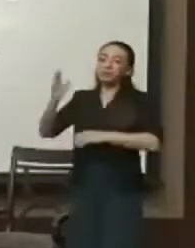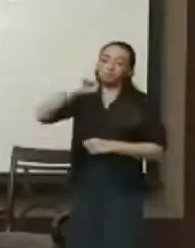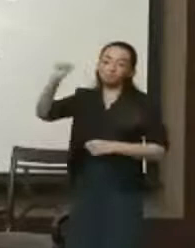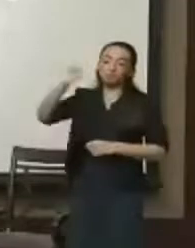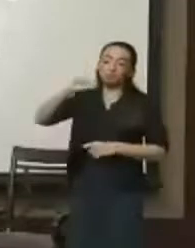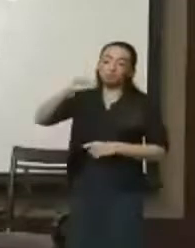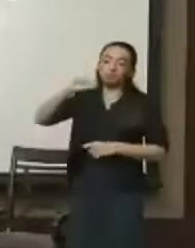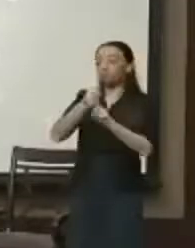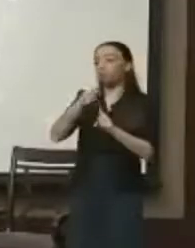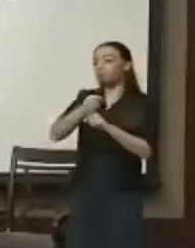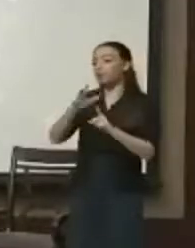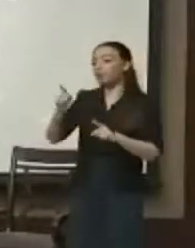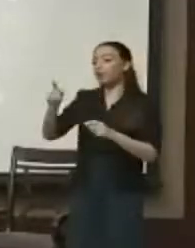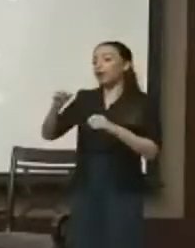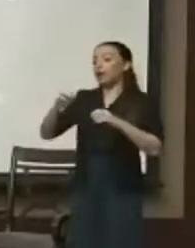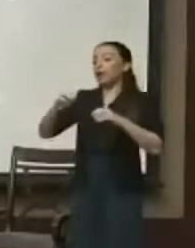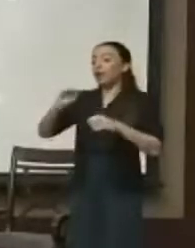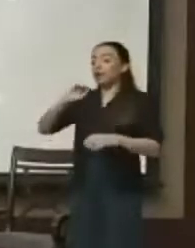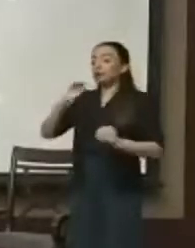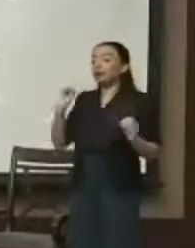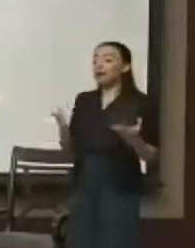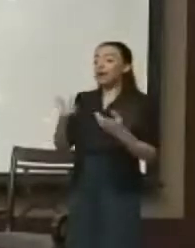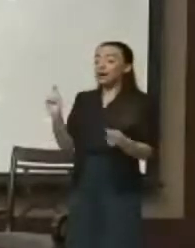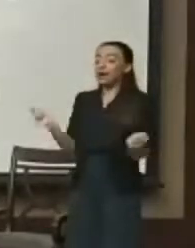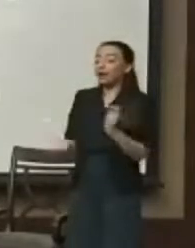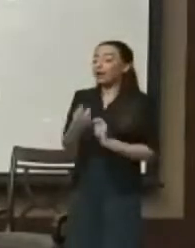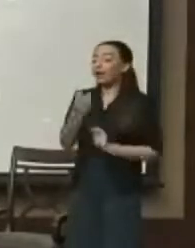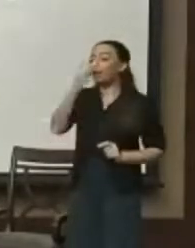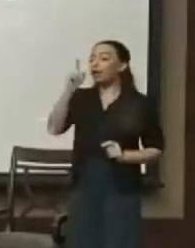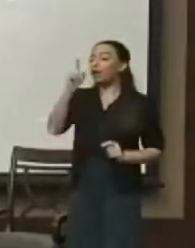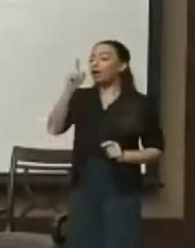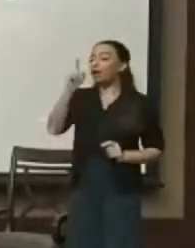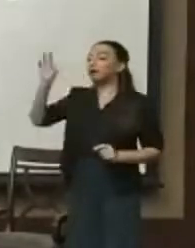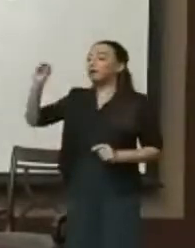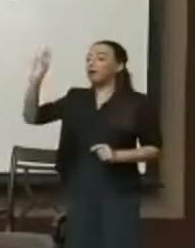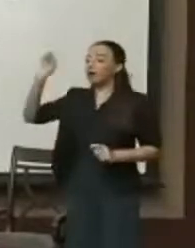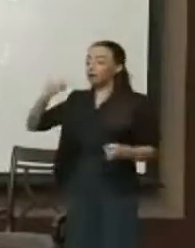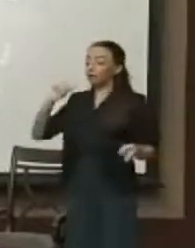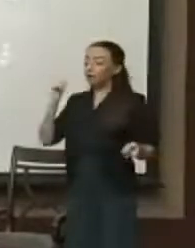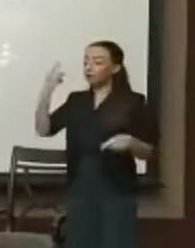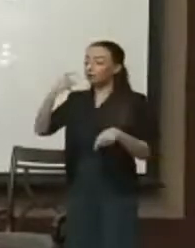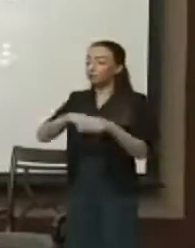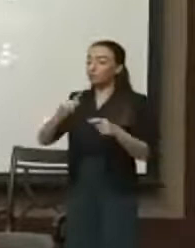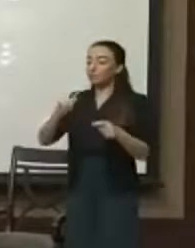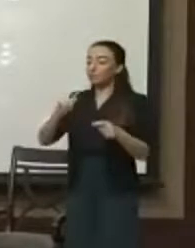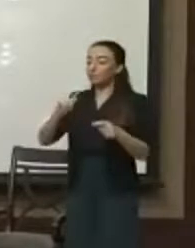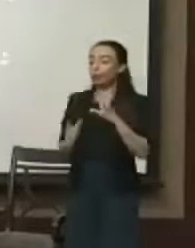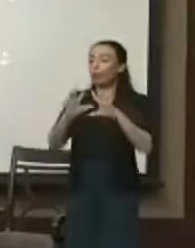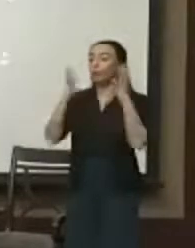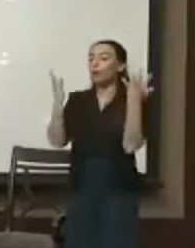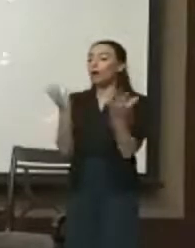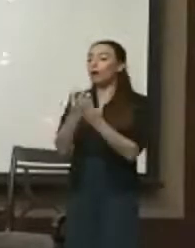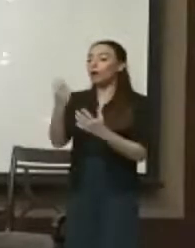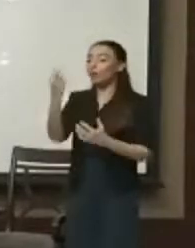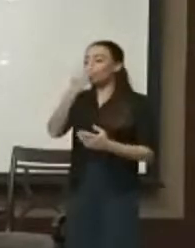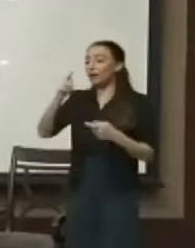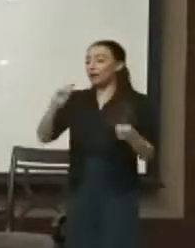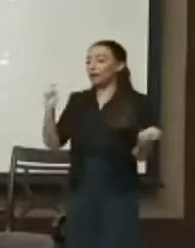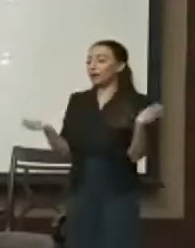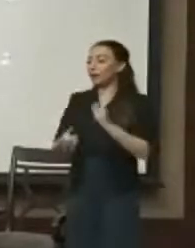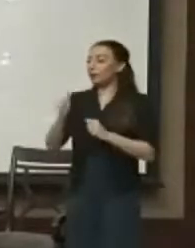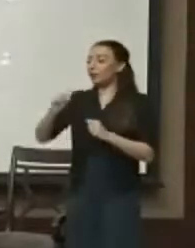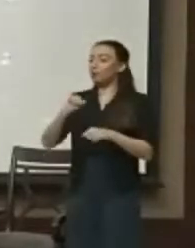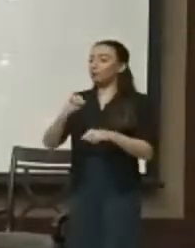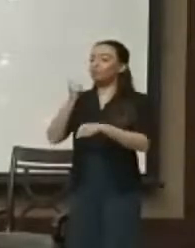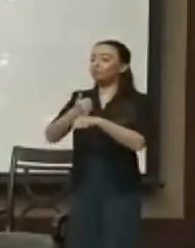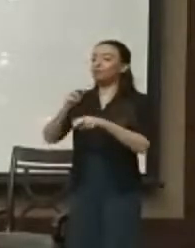launched cricket for the blind in India in 1990. He set up the World Blind Cricket Council and was elected as its